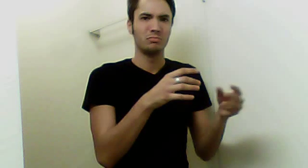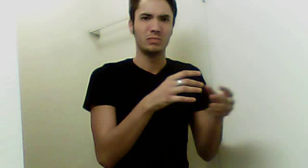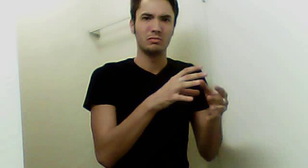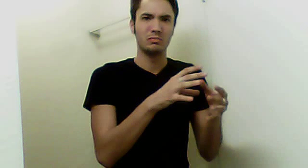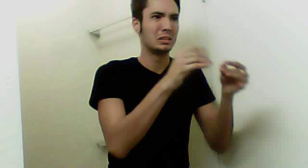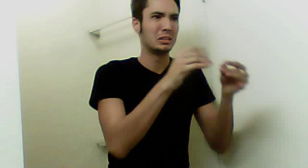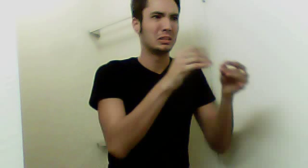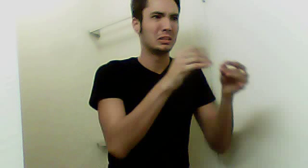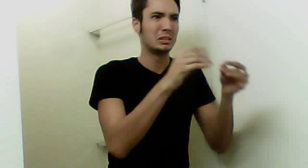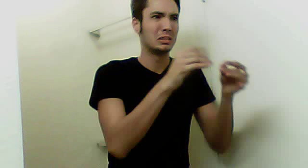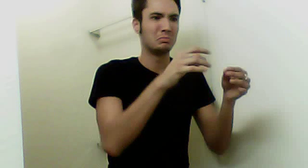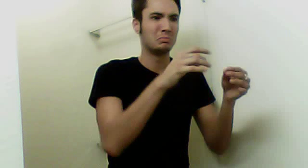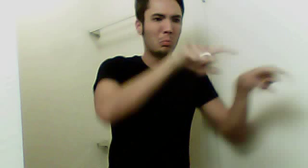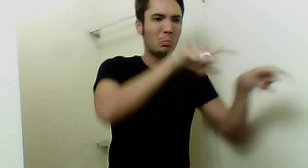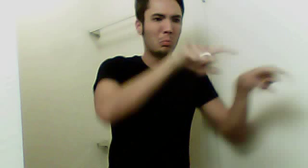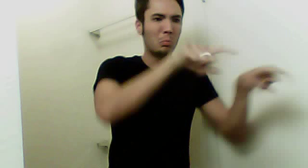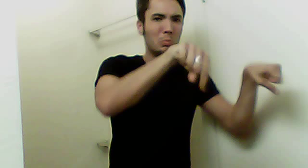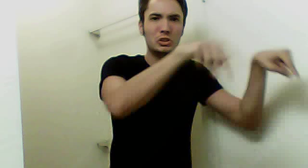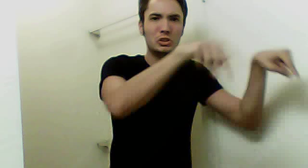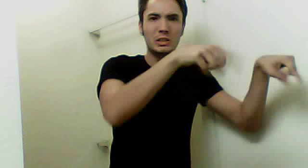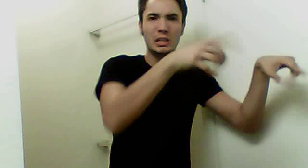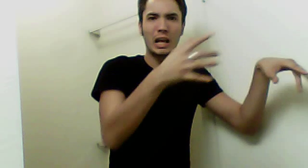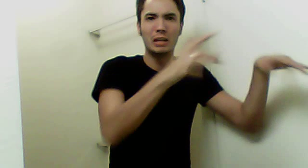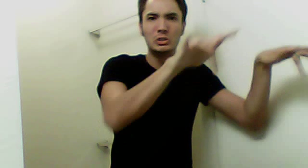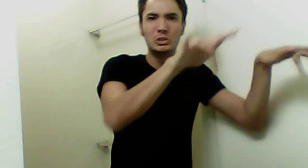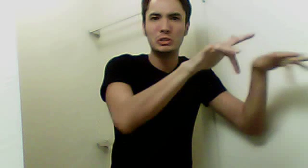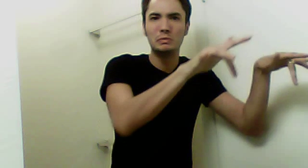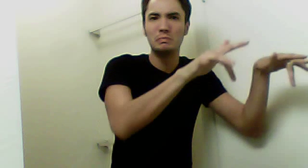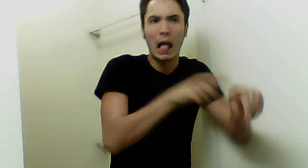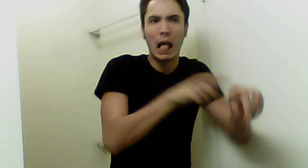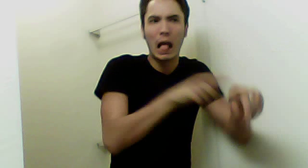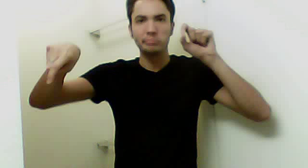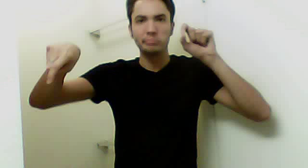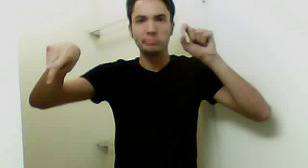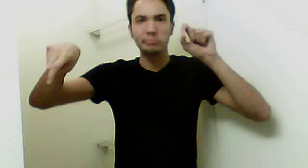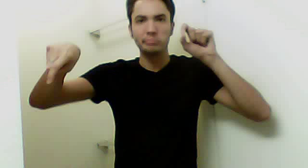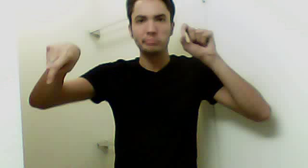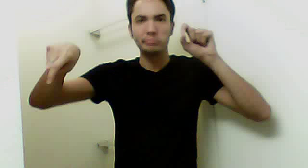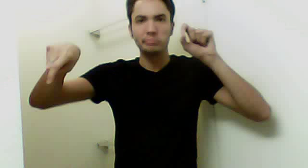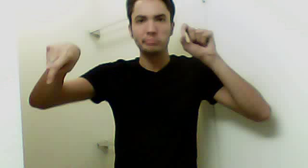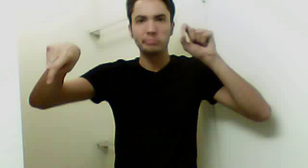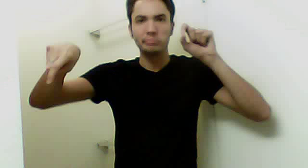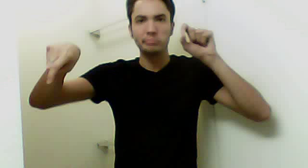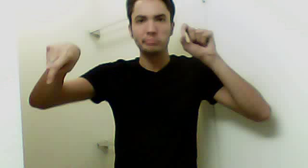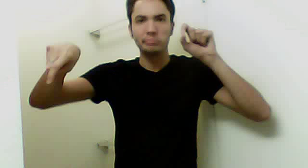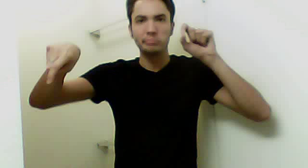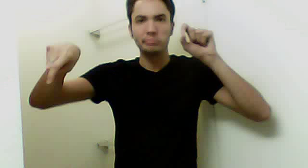I'm not bitter. So it turns out there's a keyboard shortcut that lets you jump directly to the beep like